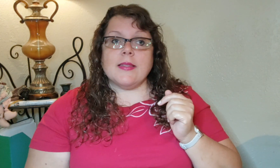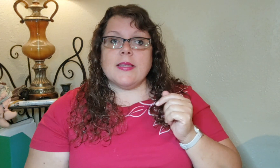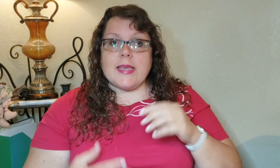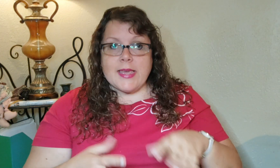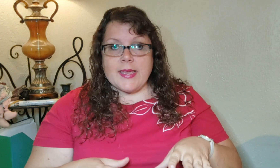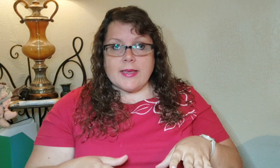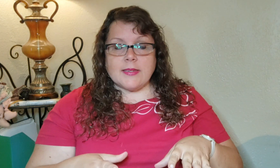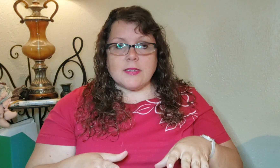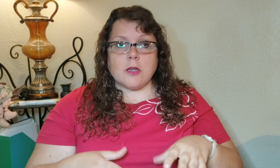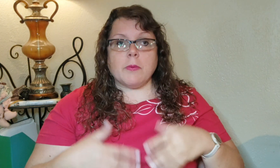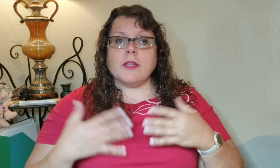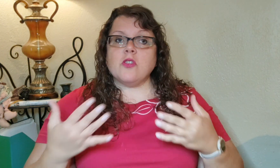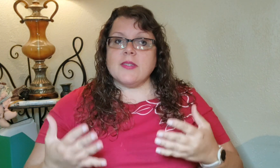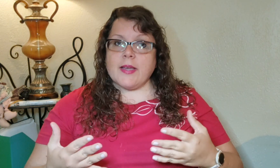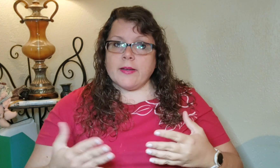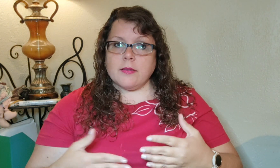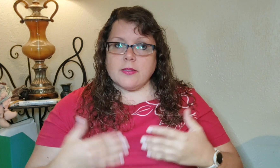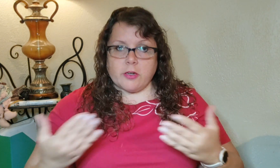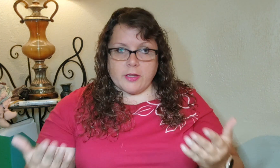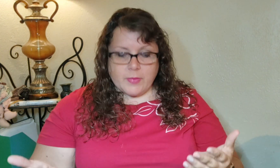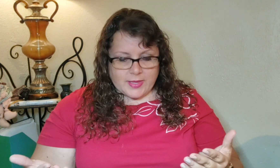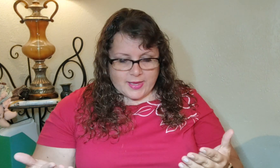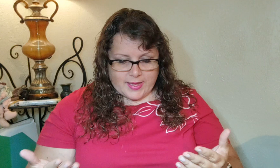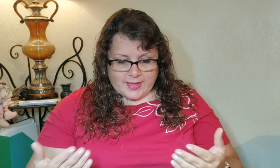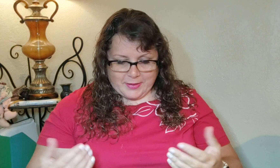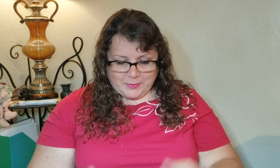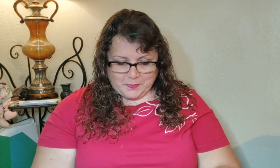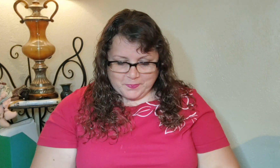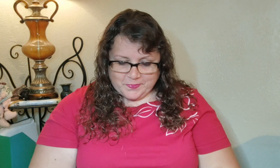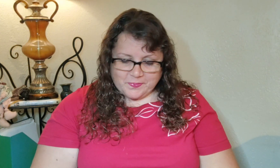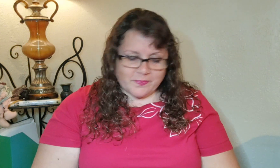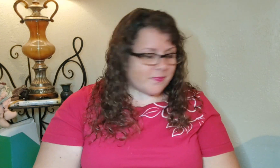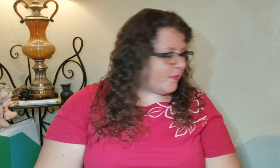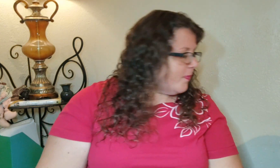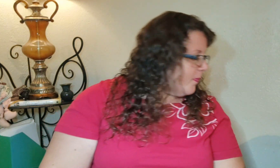the E's, so religious signs starting with E.